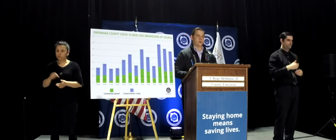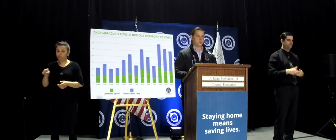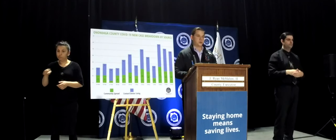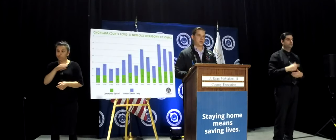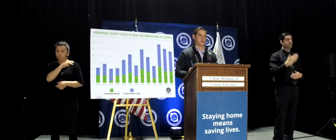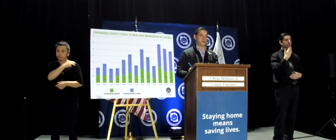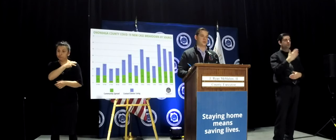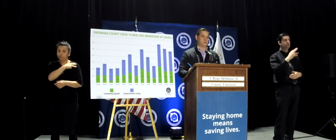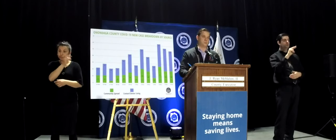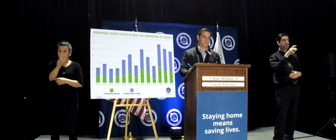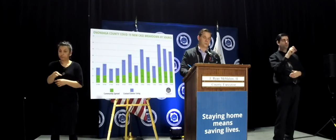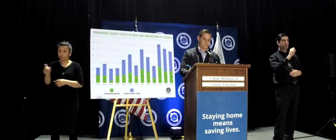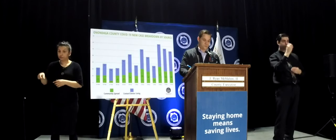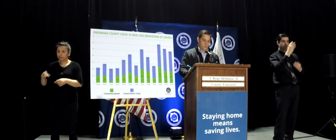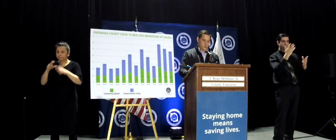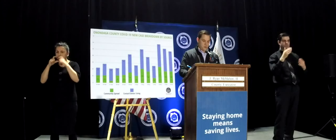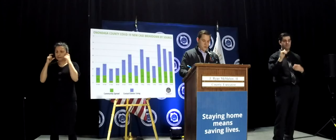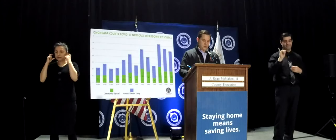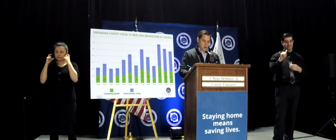every one of those locations.